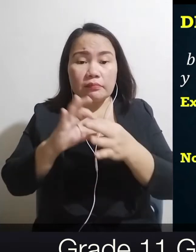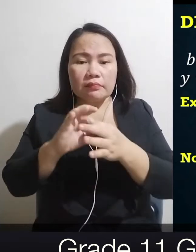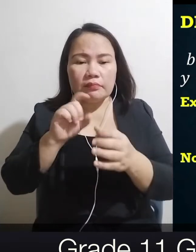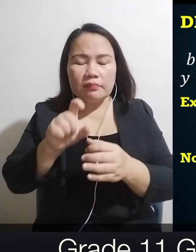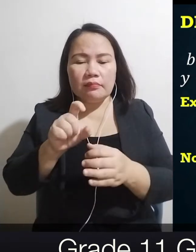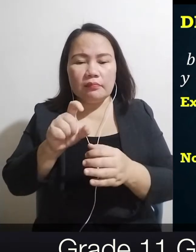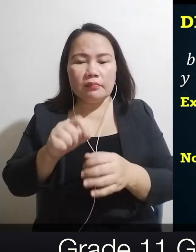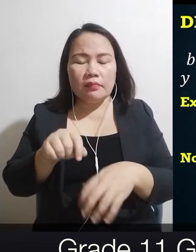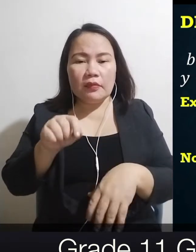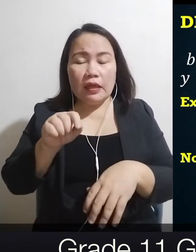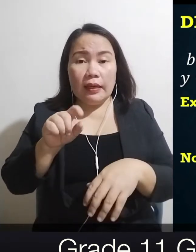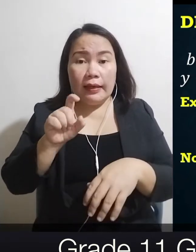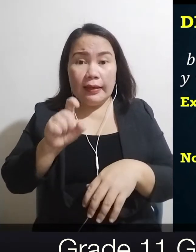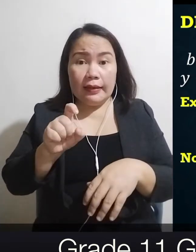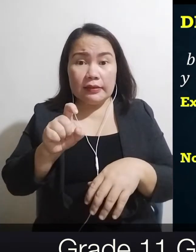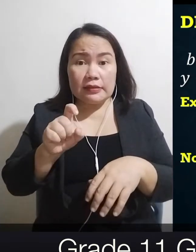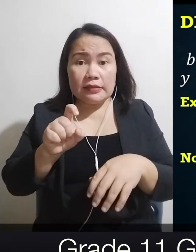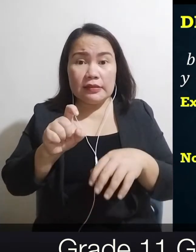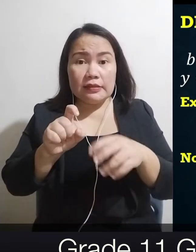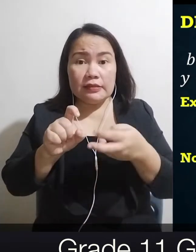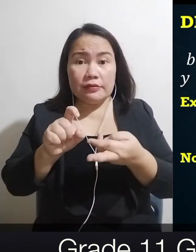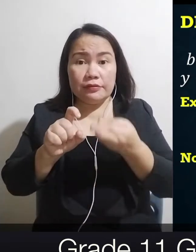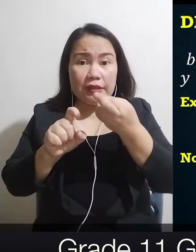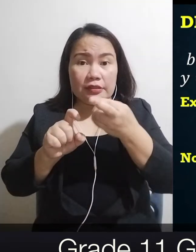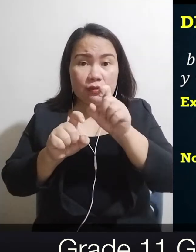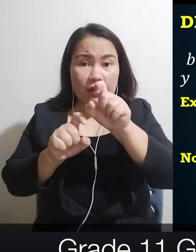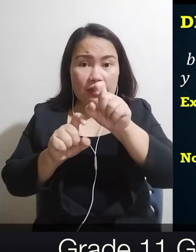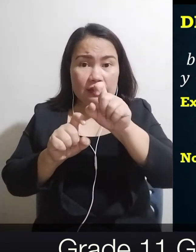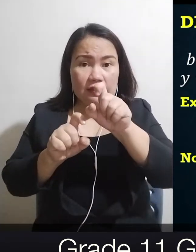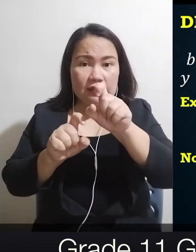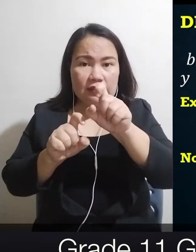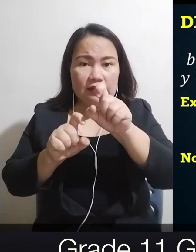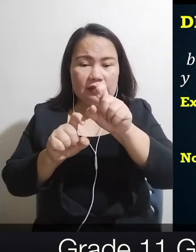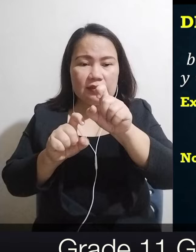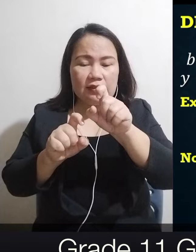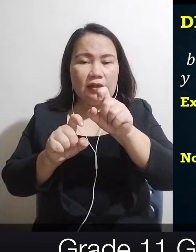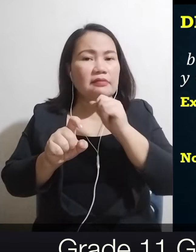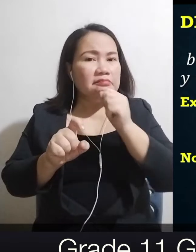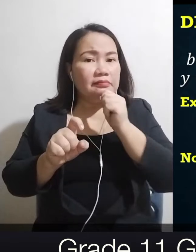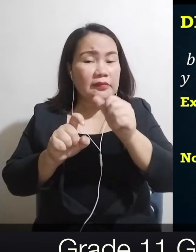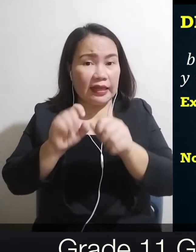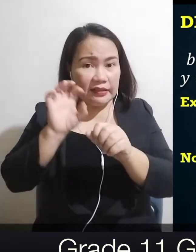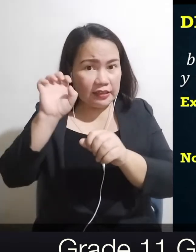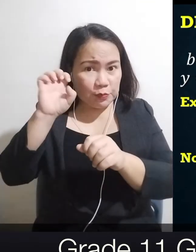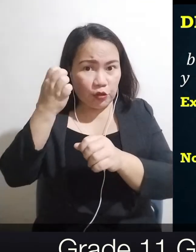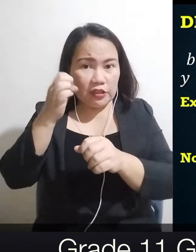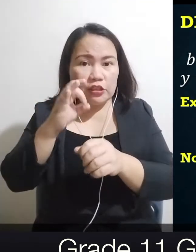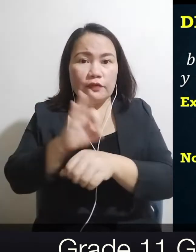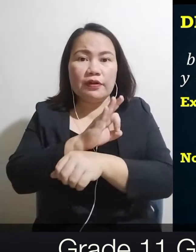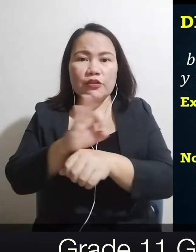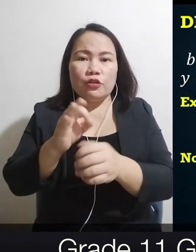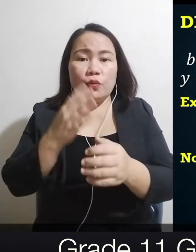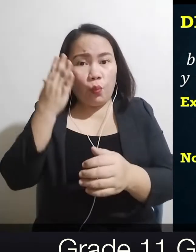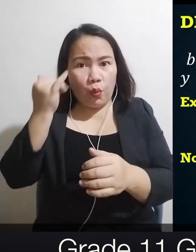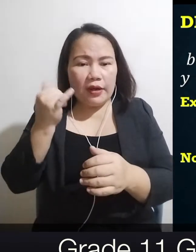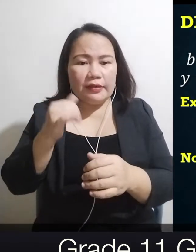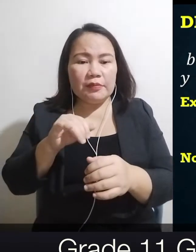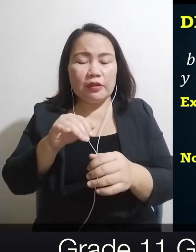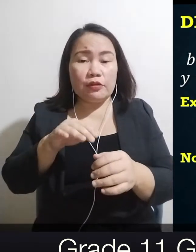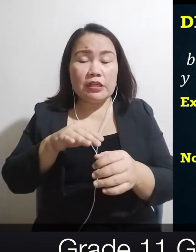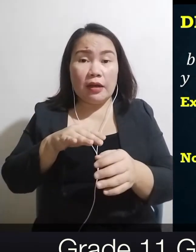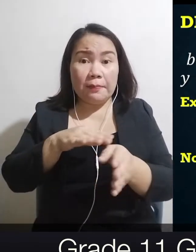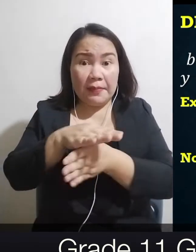F of x is equal to x raised to x. This is also not exponential function. Bakit? Yung base natin